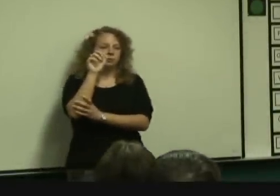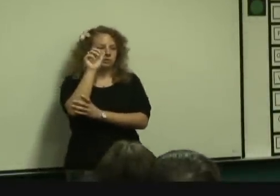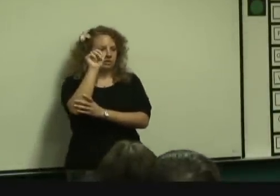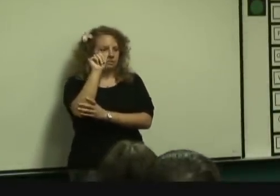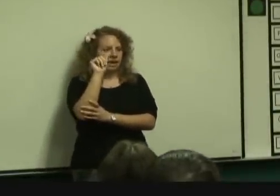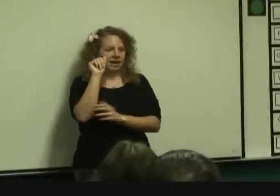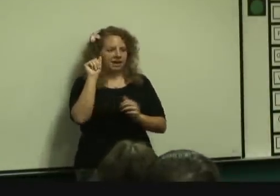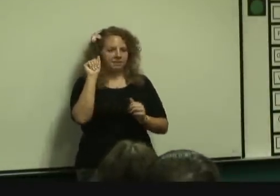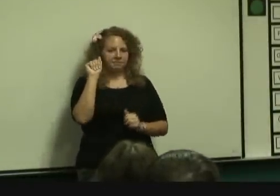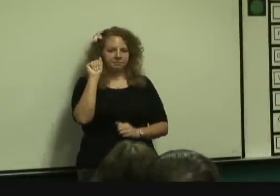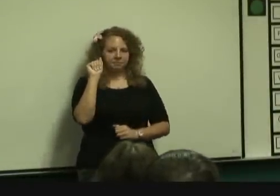apples, this could be A,